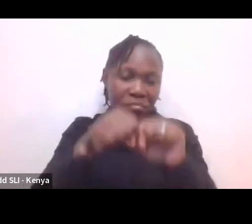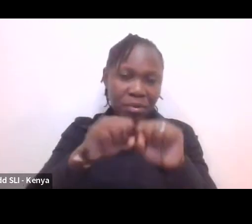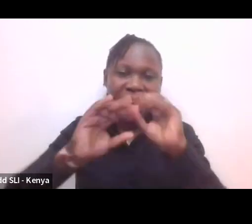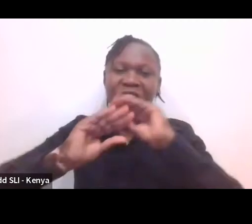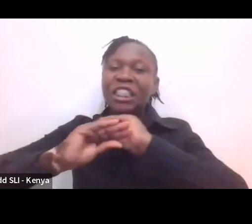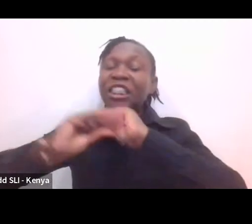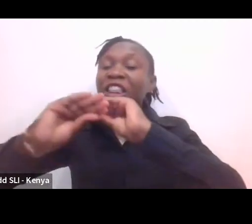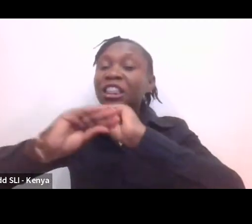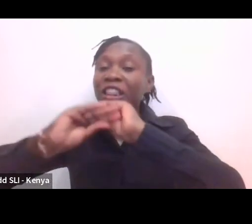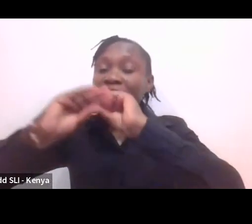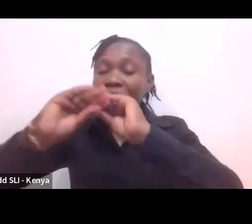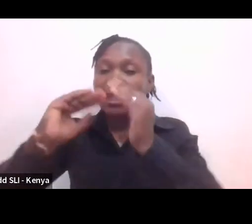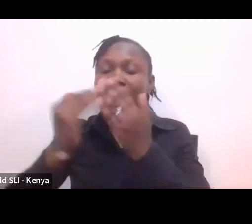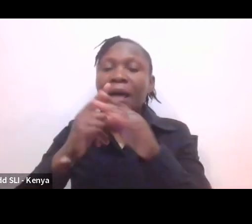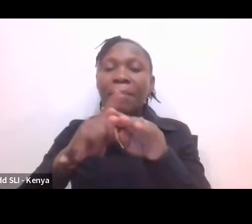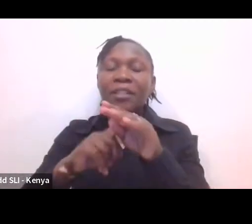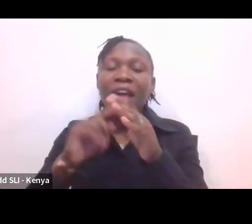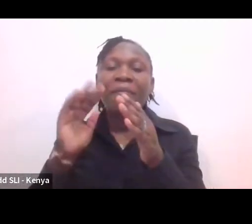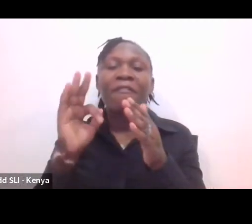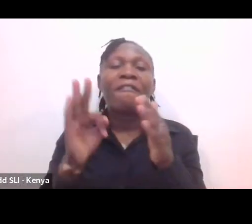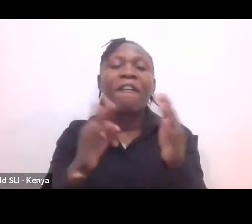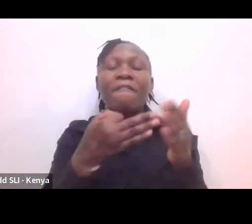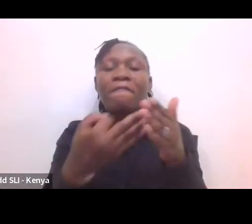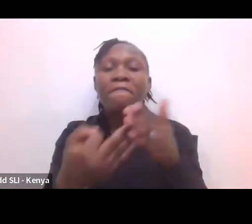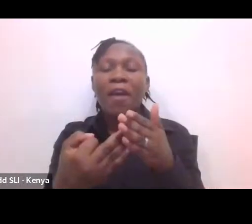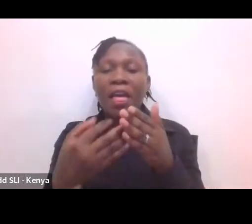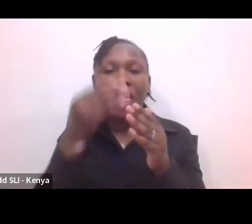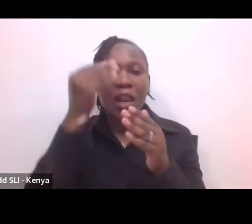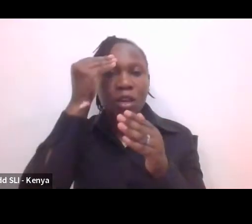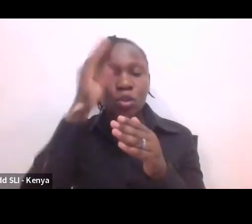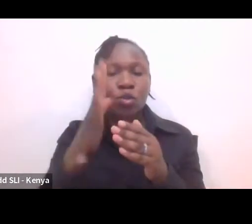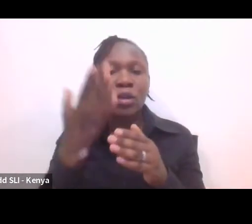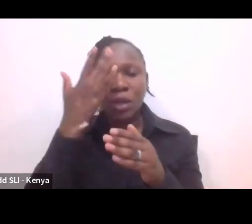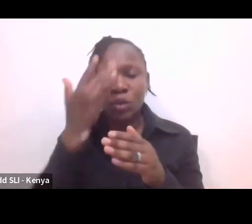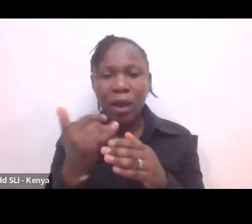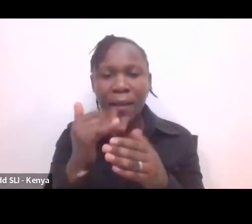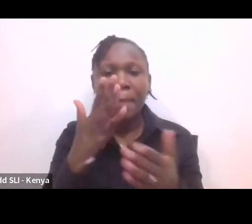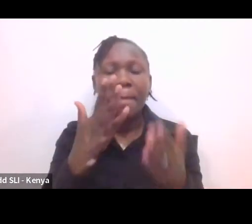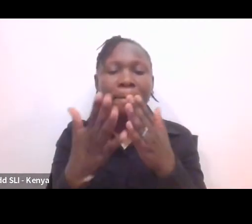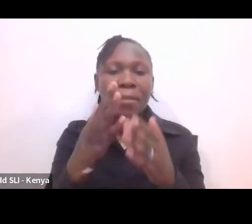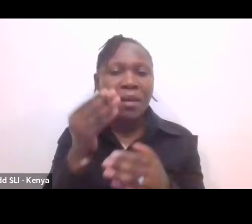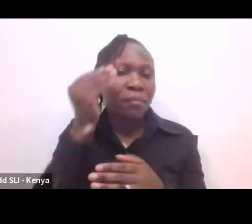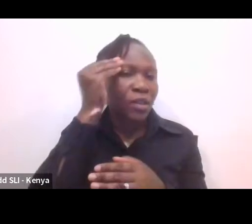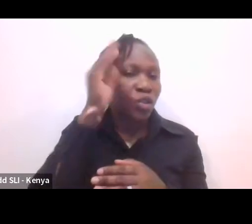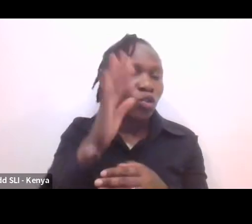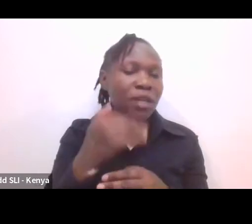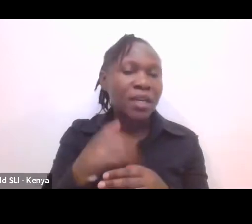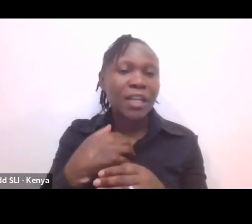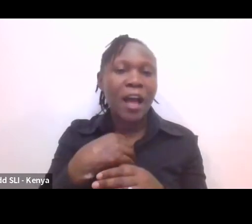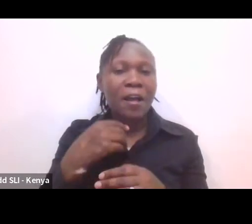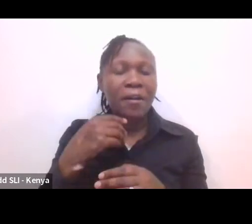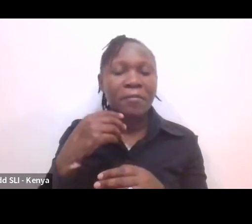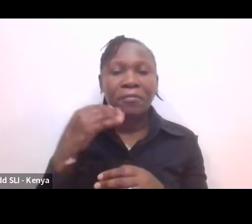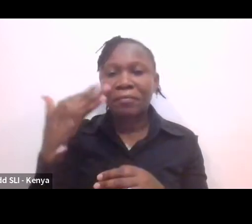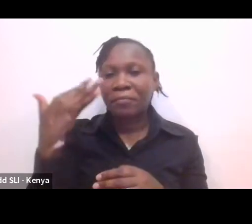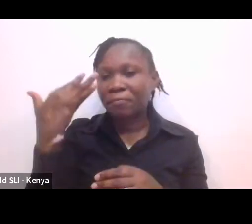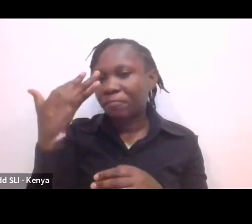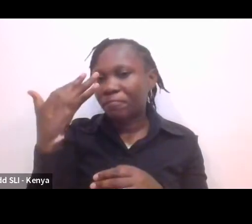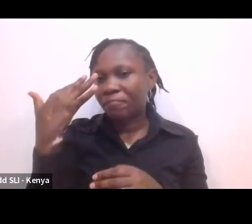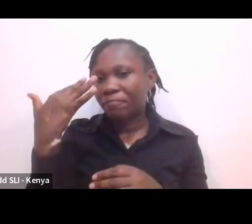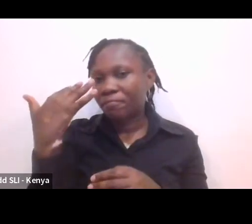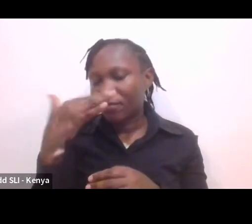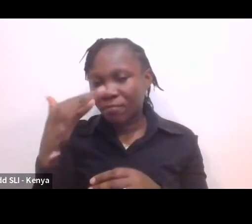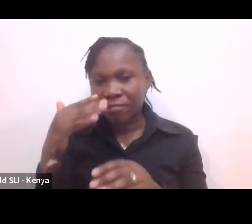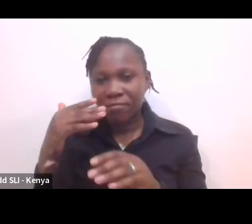usually because being neurodivergent, they think and operate in non-mainstream ways, and